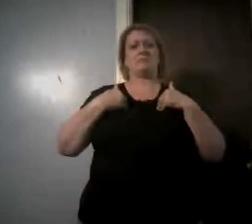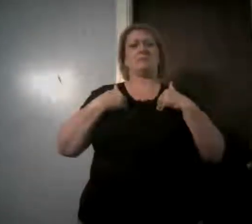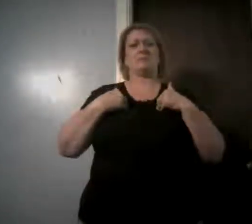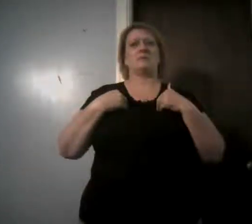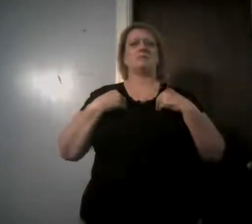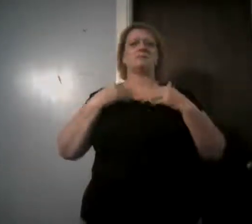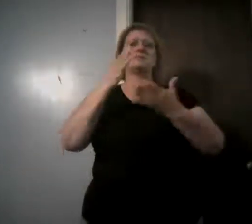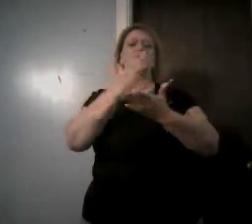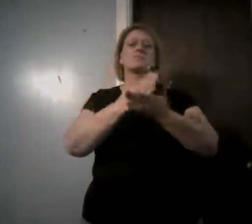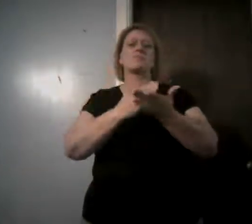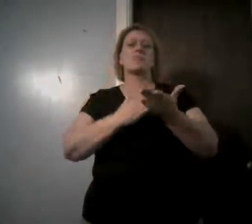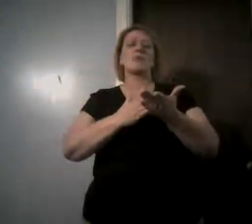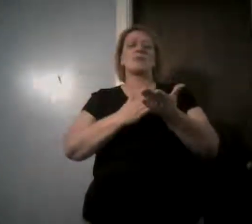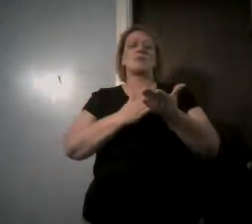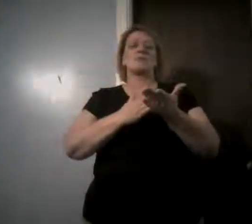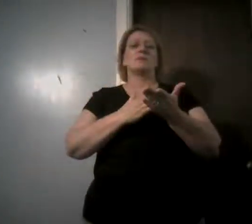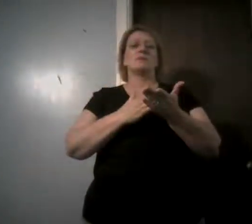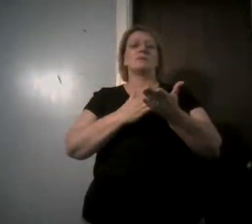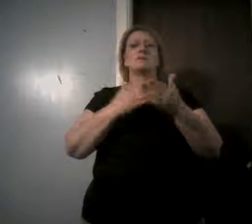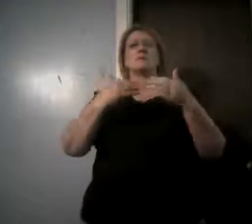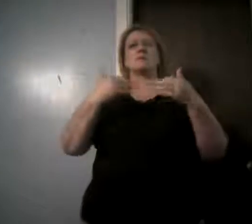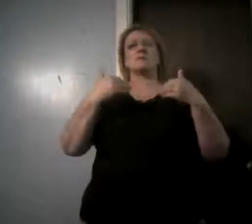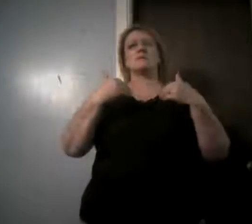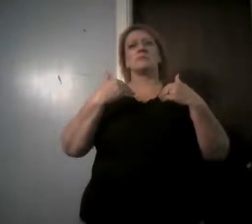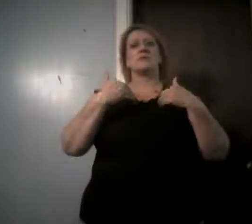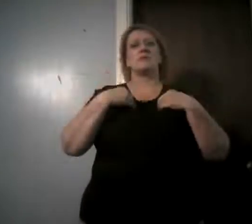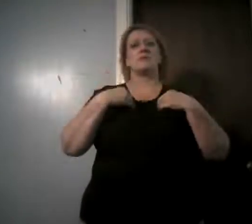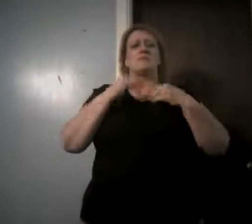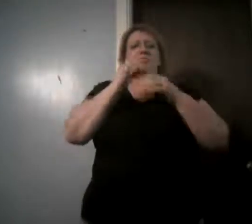Some cause unwanted symptoms like nausea and vomiting.